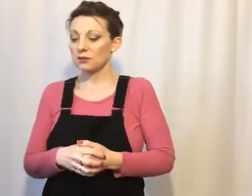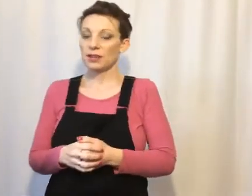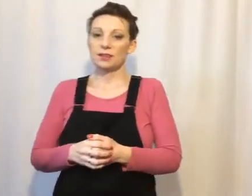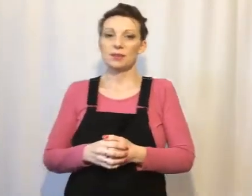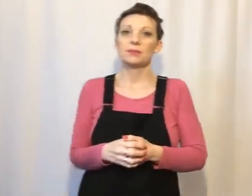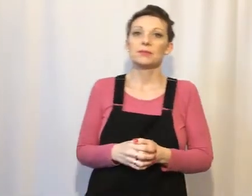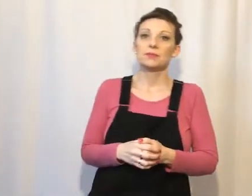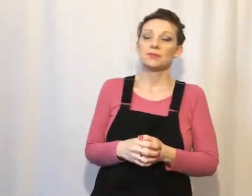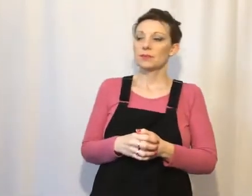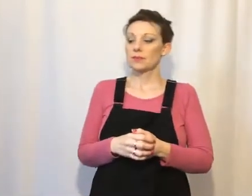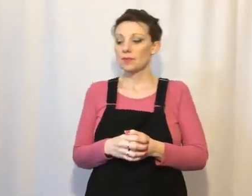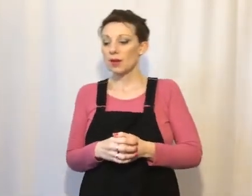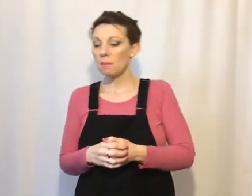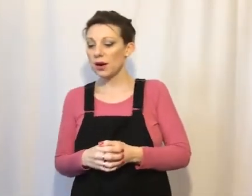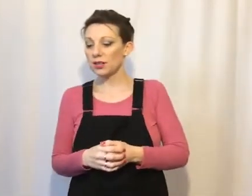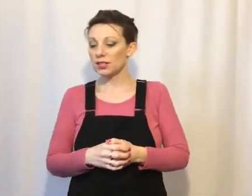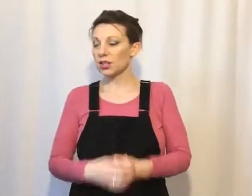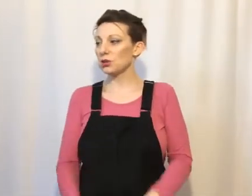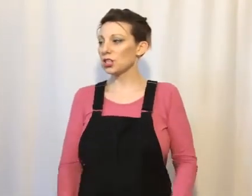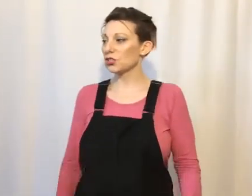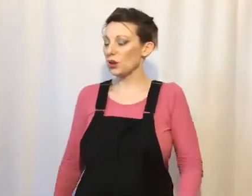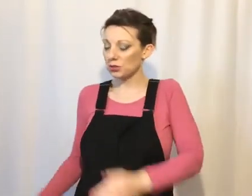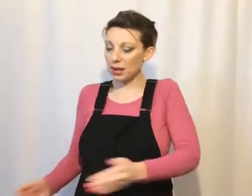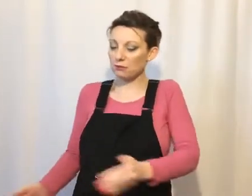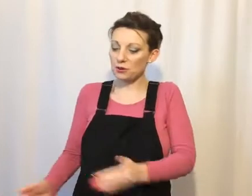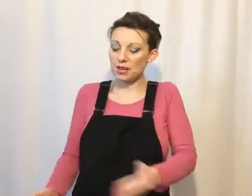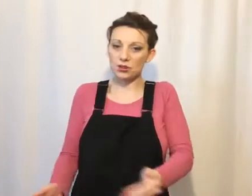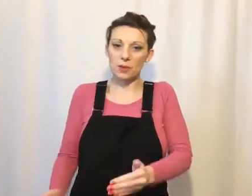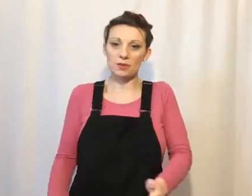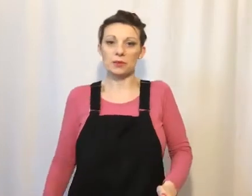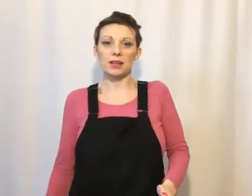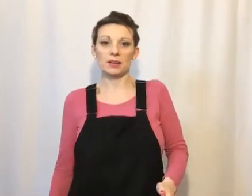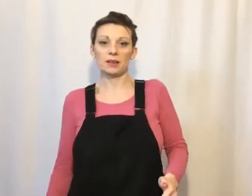it. Minus the huge intro. Skip through the intro a bit for